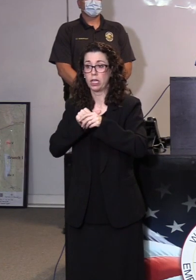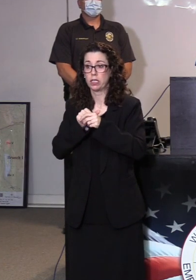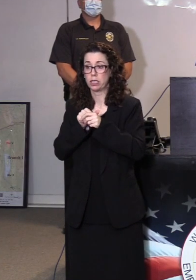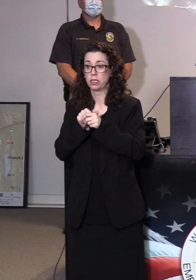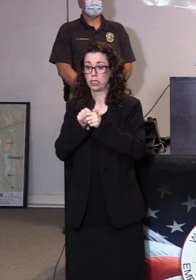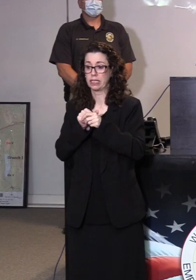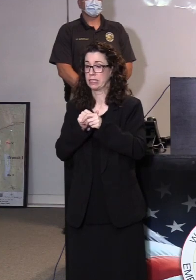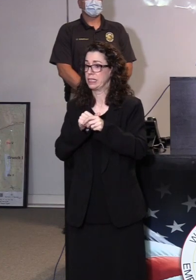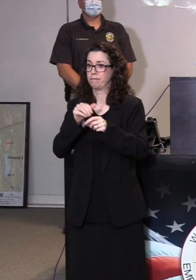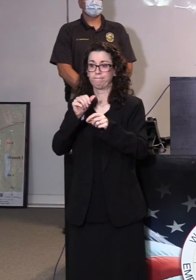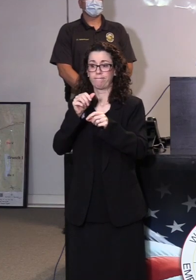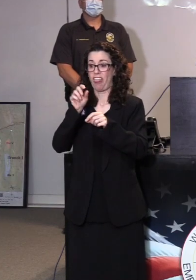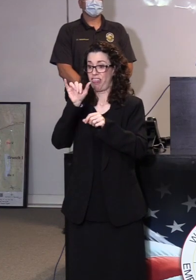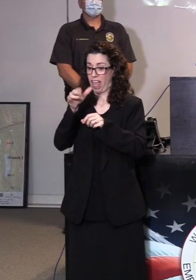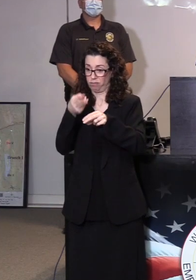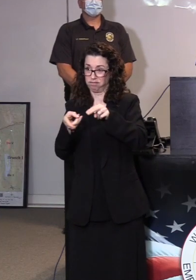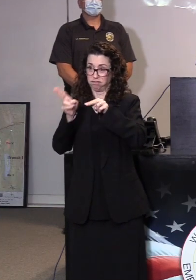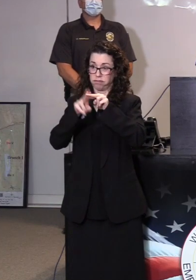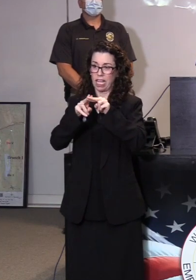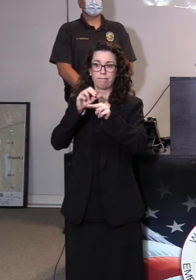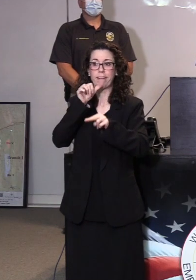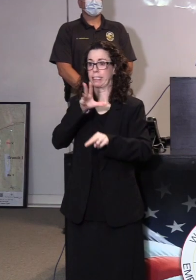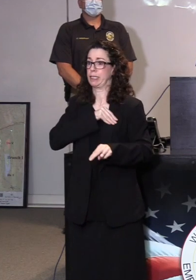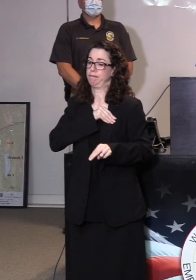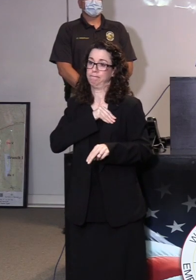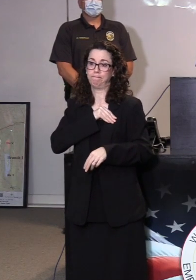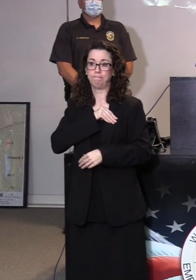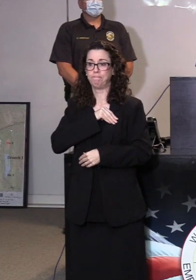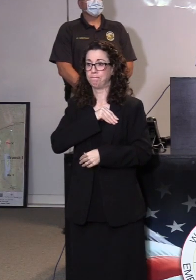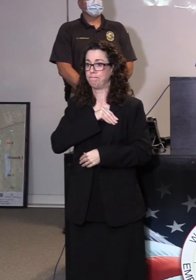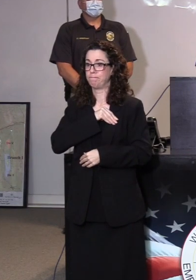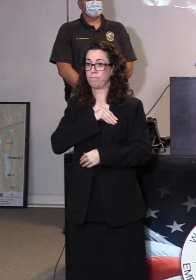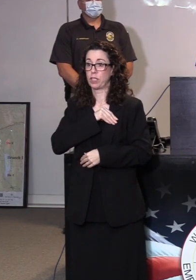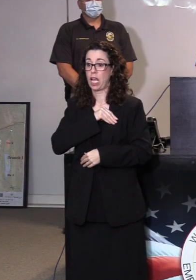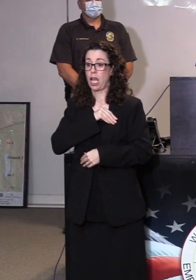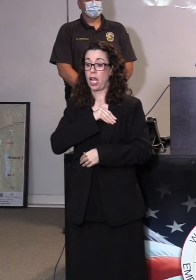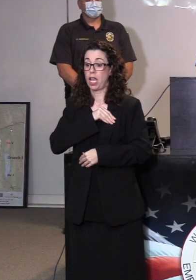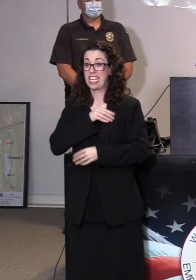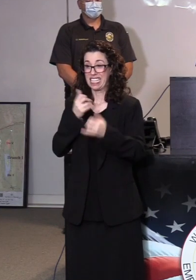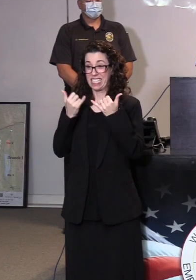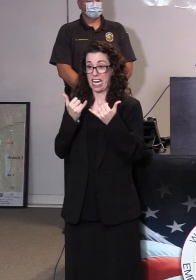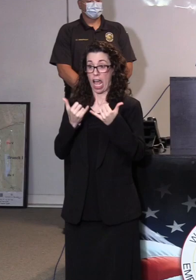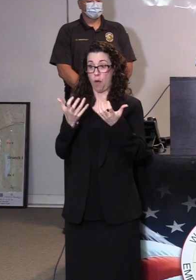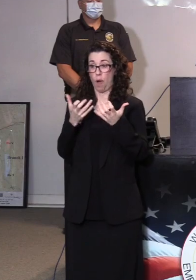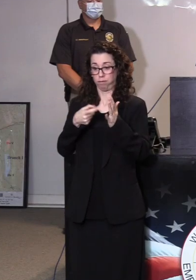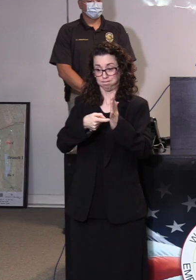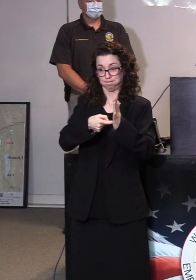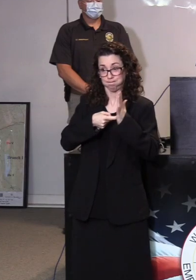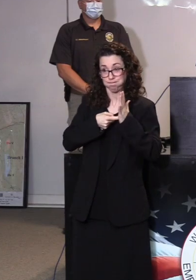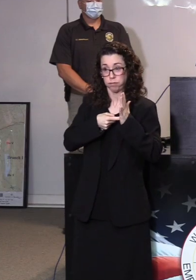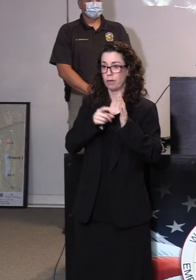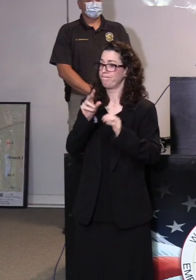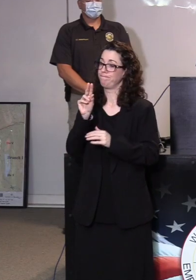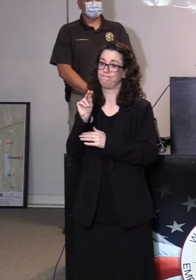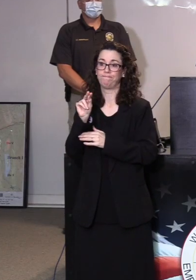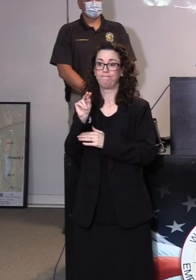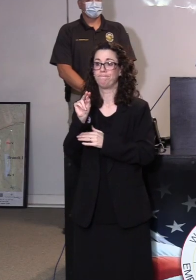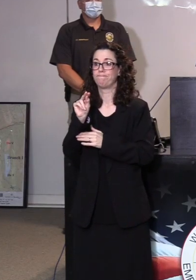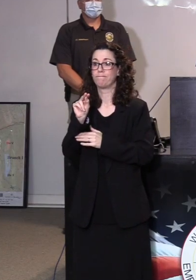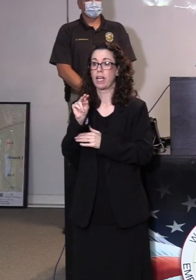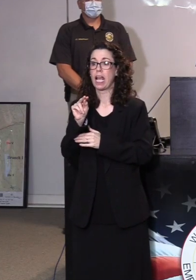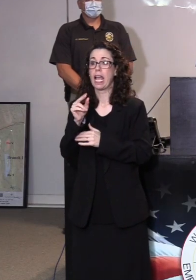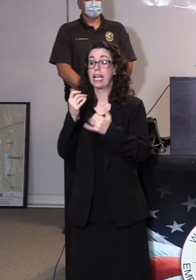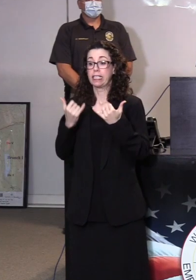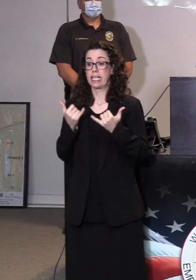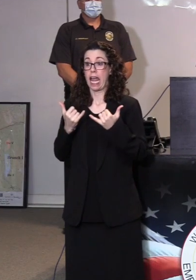is unacceptable. We're not here today to mandate anything. We are here today to ask